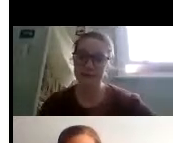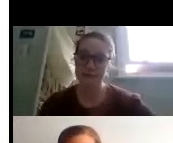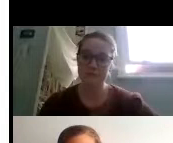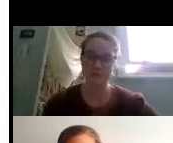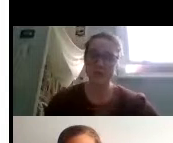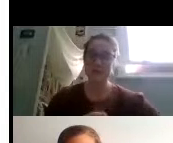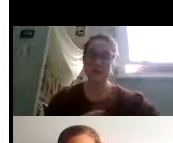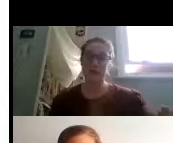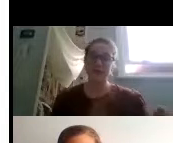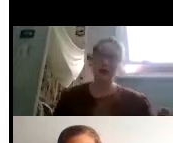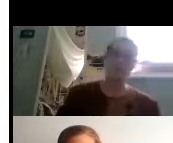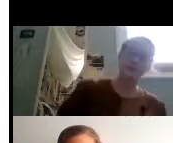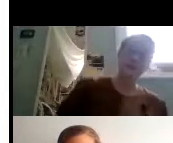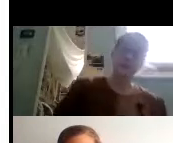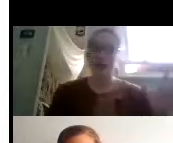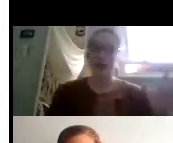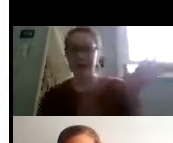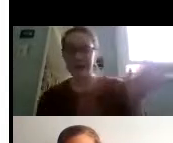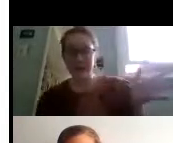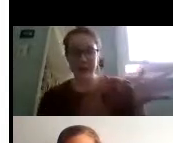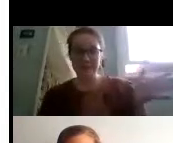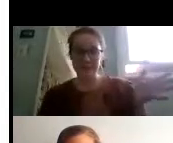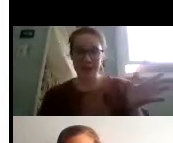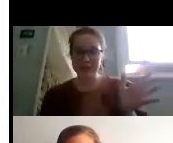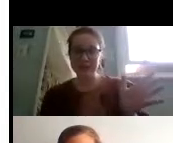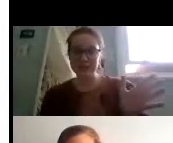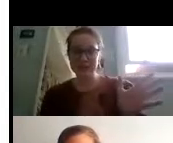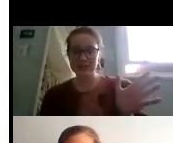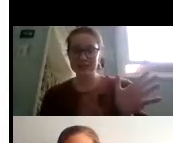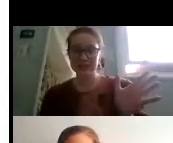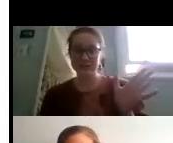alphabet is to do the vowels. And you've got your canvas hand,